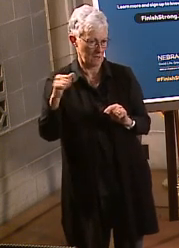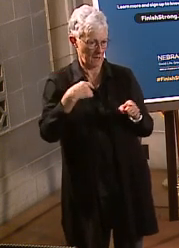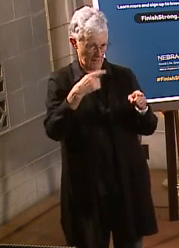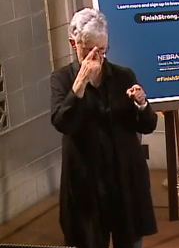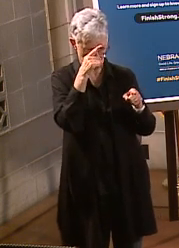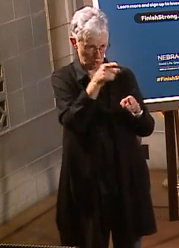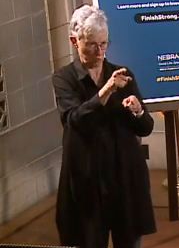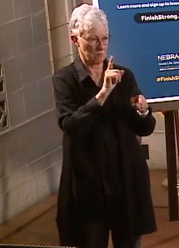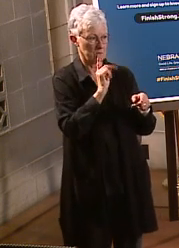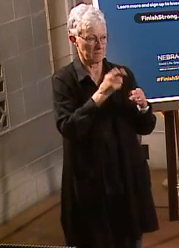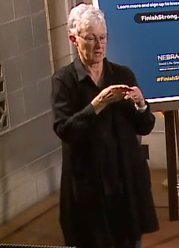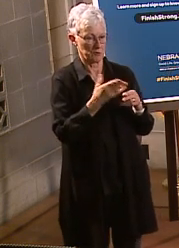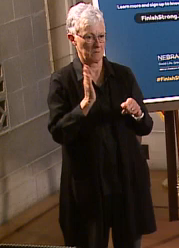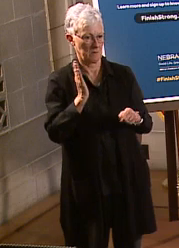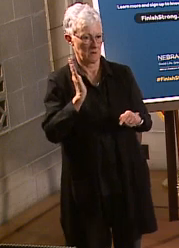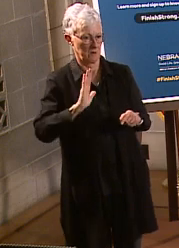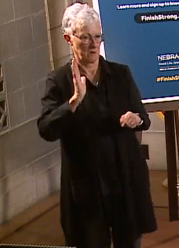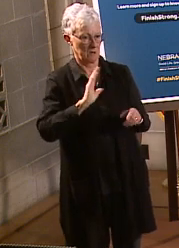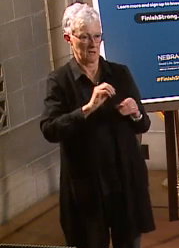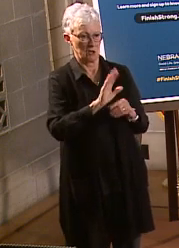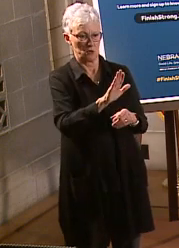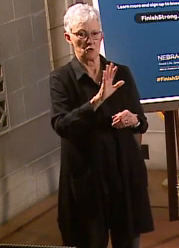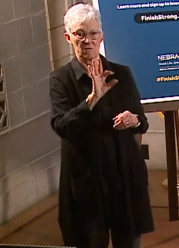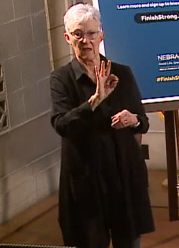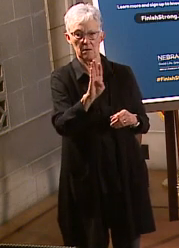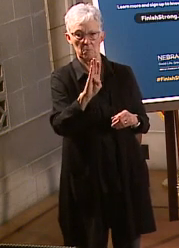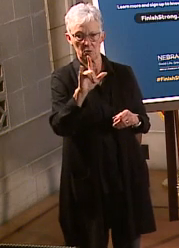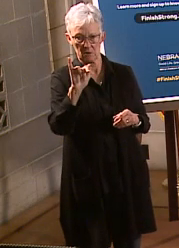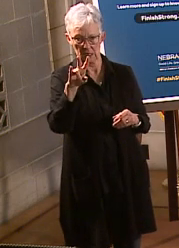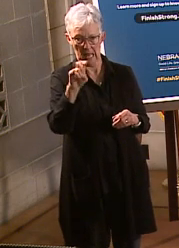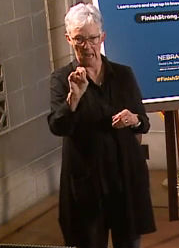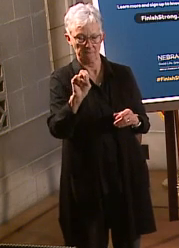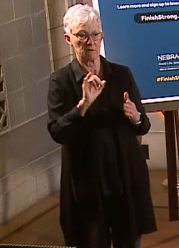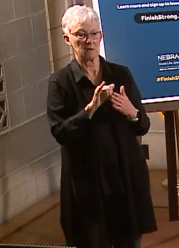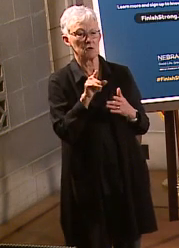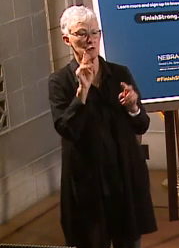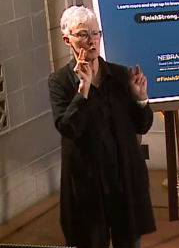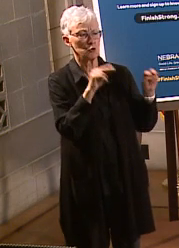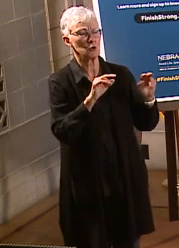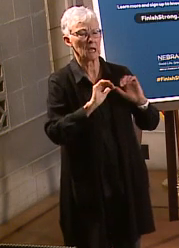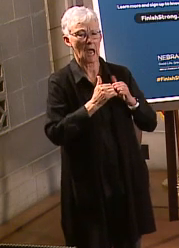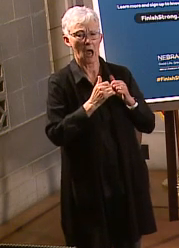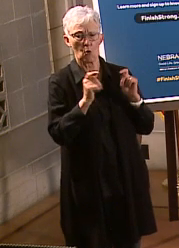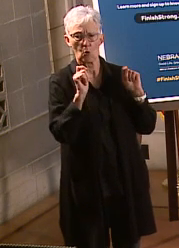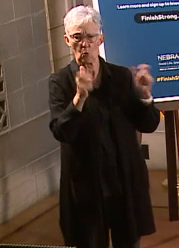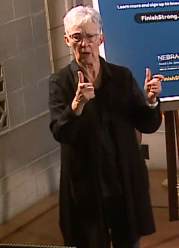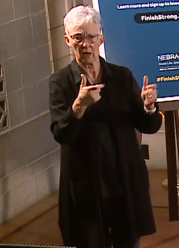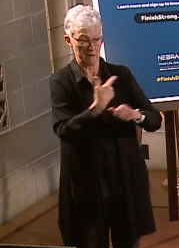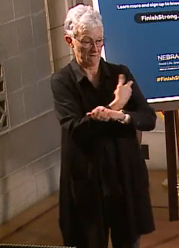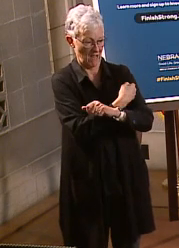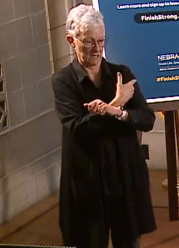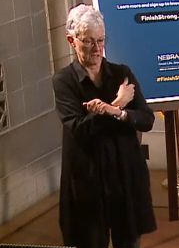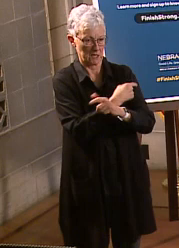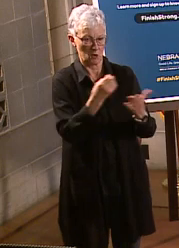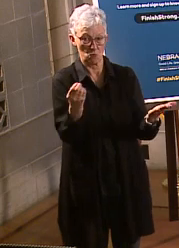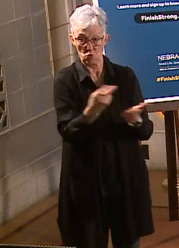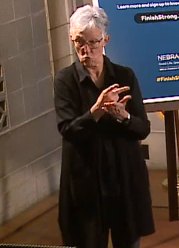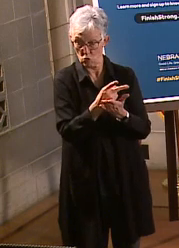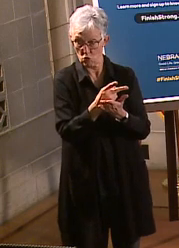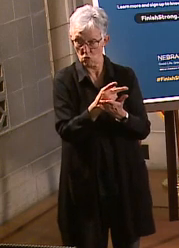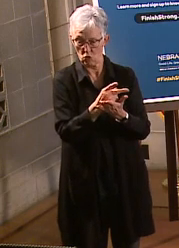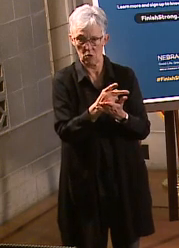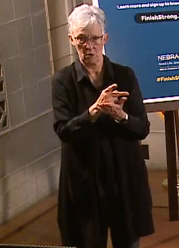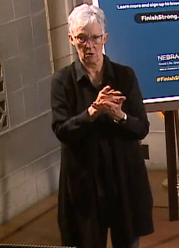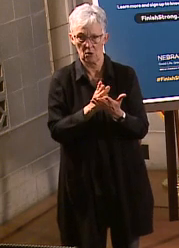your Facebook Live events, that you look at how quickly these vaccines have been approved, right, going through the